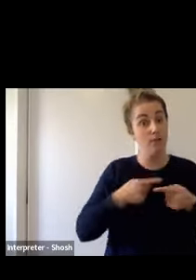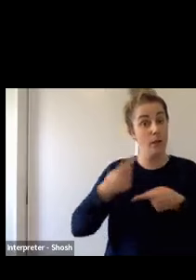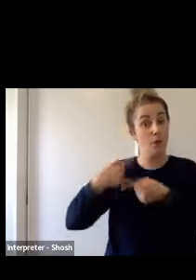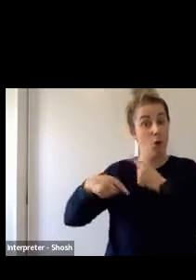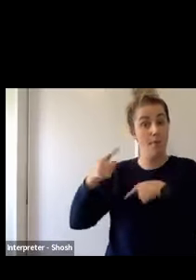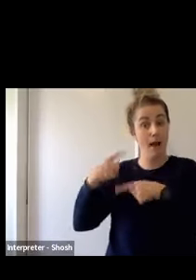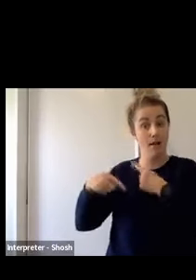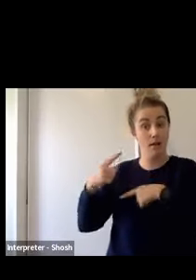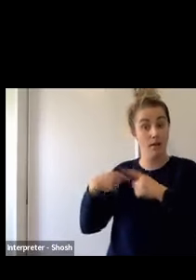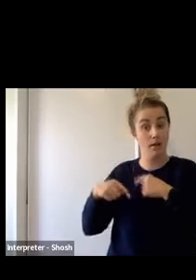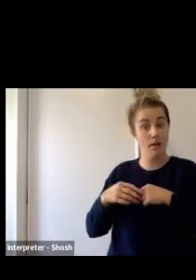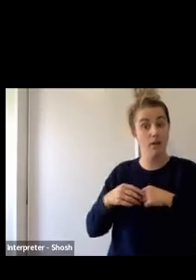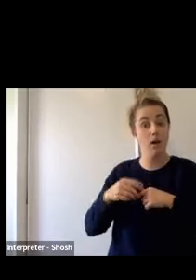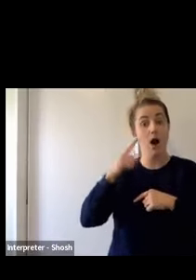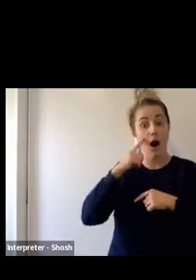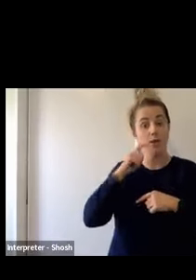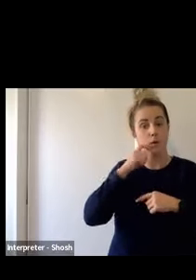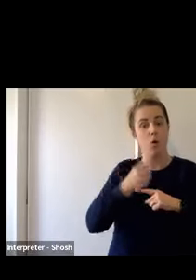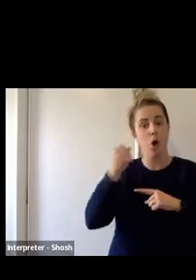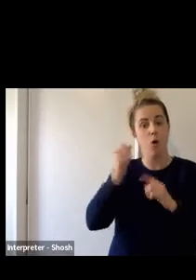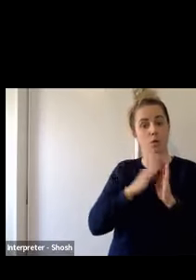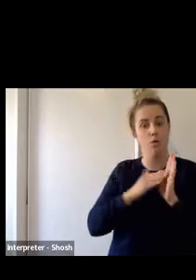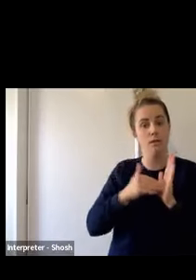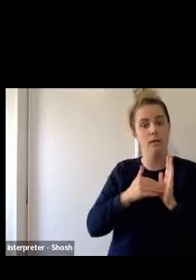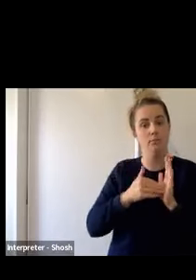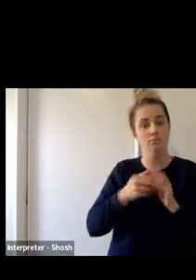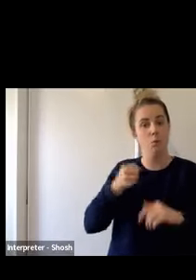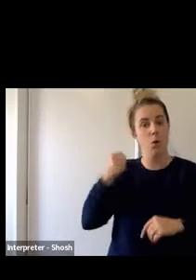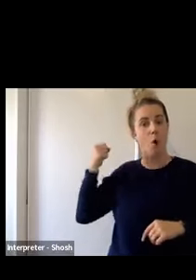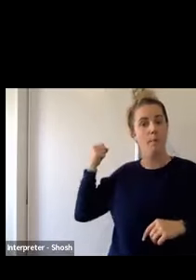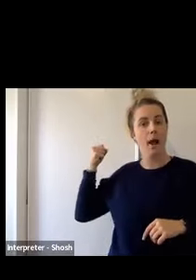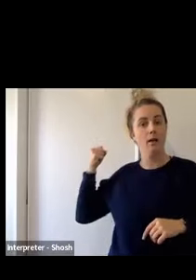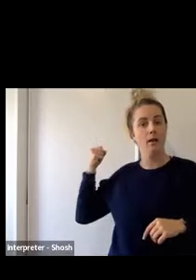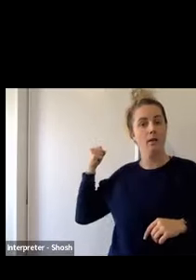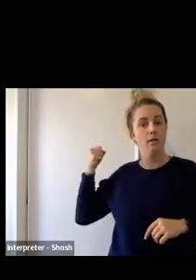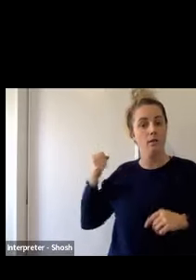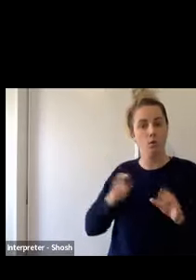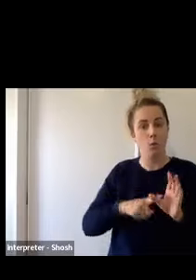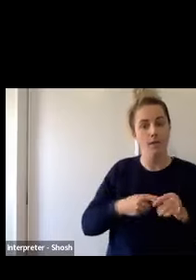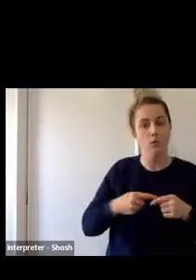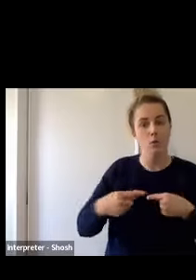drawing board, I think that will hold New Zealand back for many years to come.